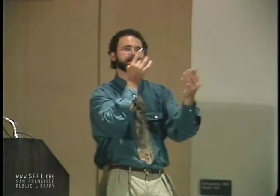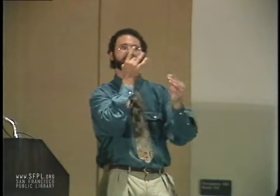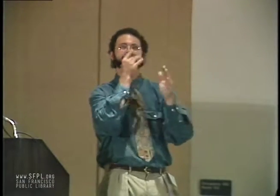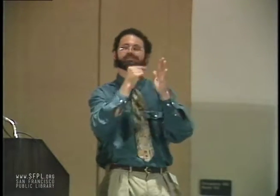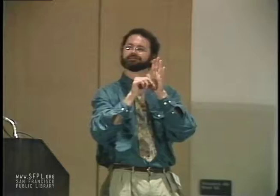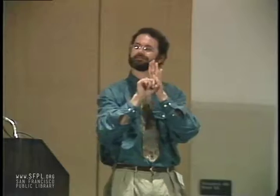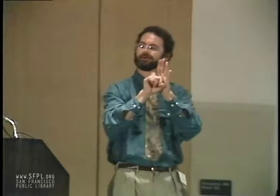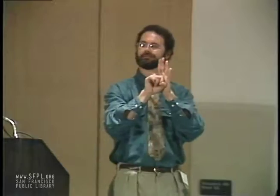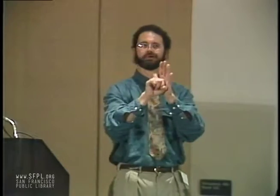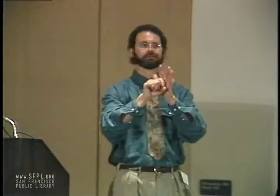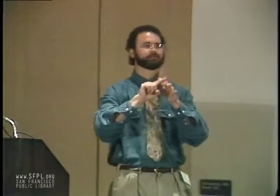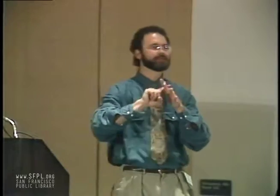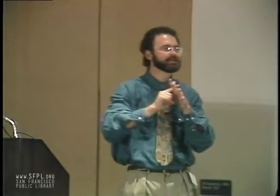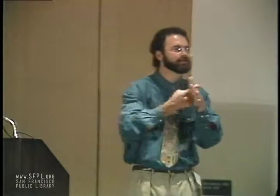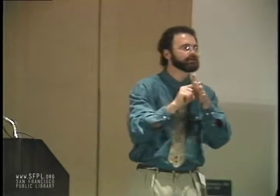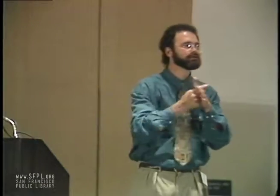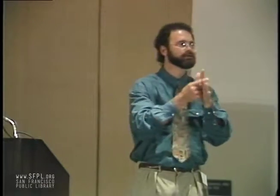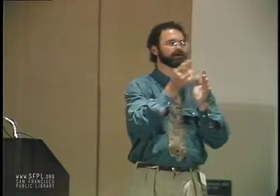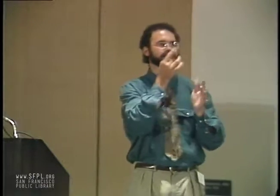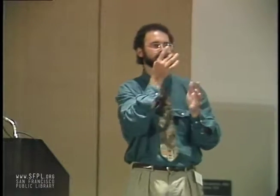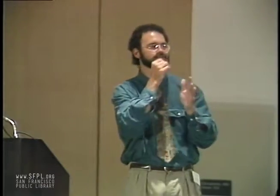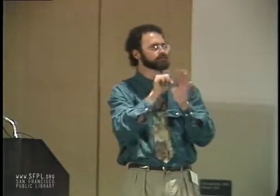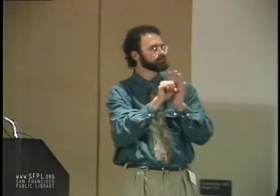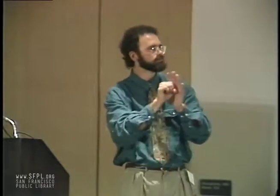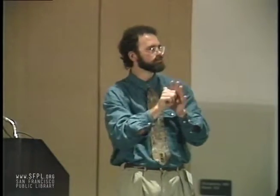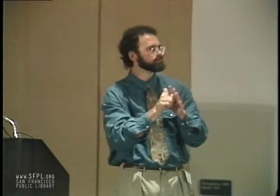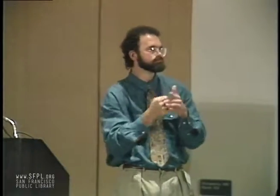gives us hope, that's the symbol of the beginning.